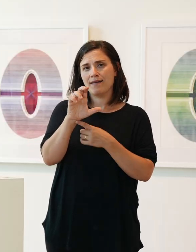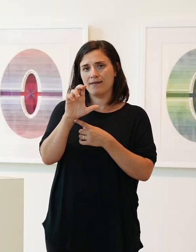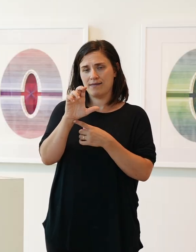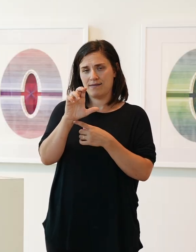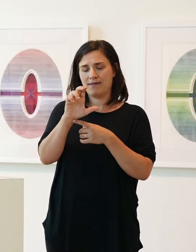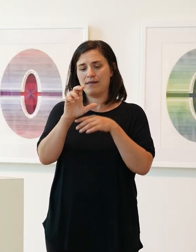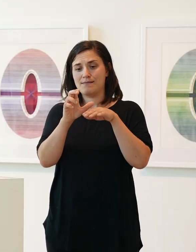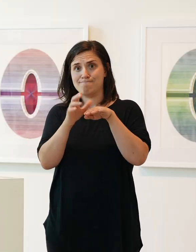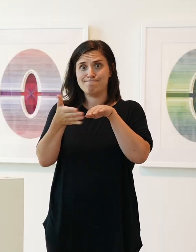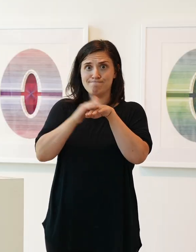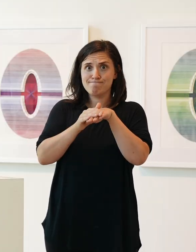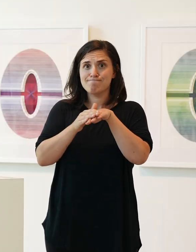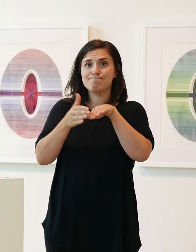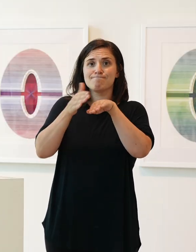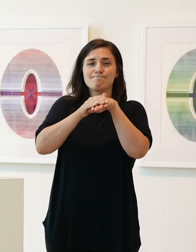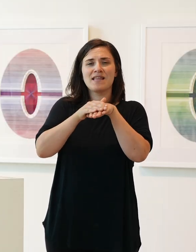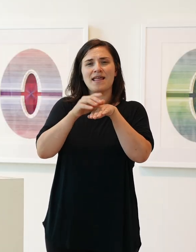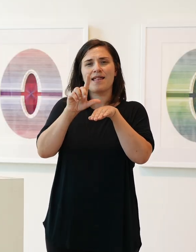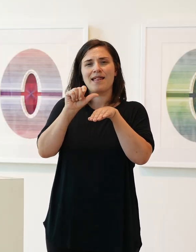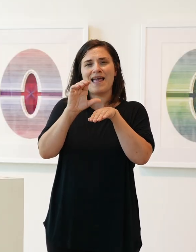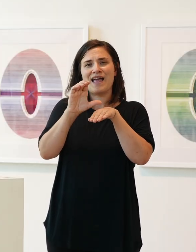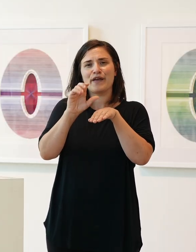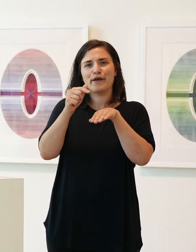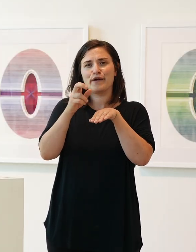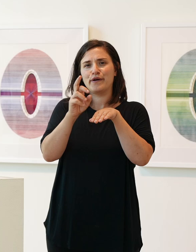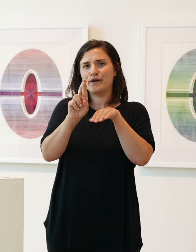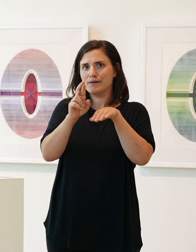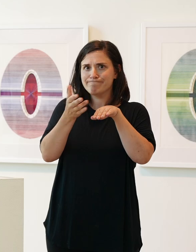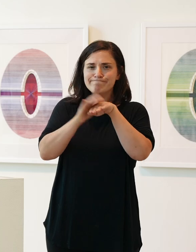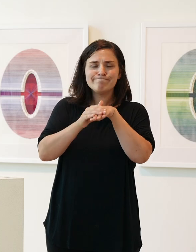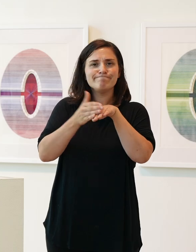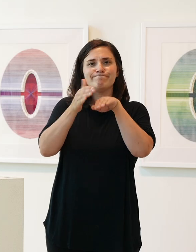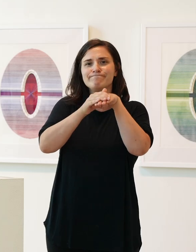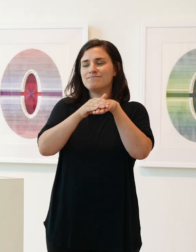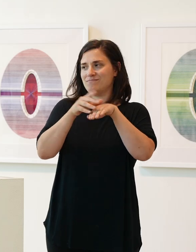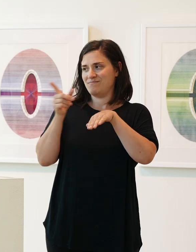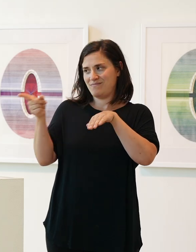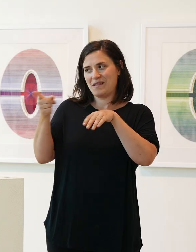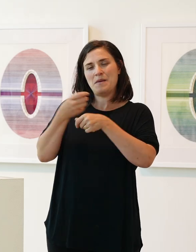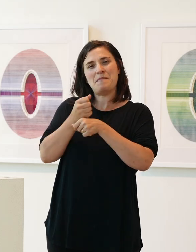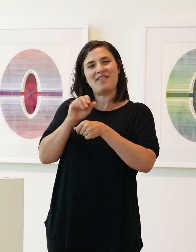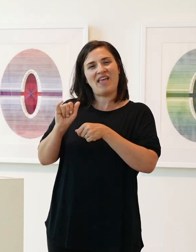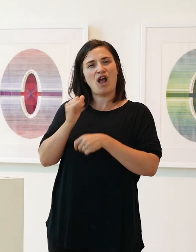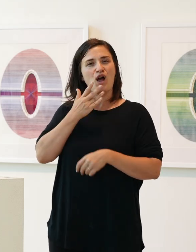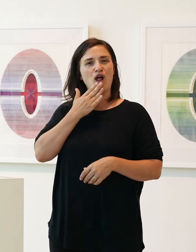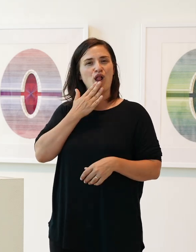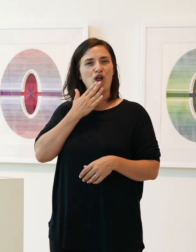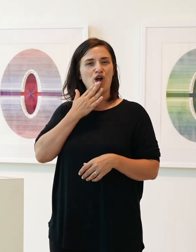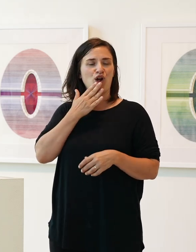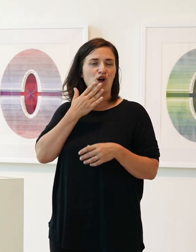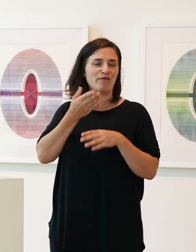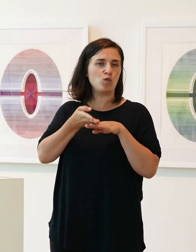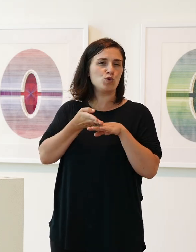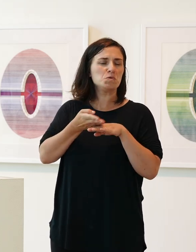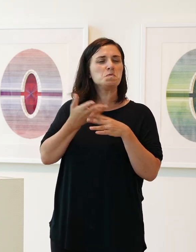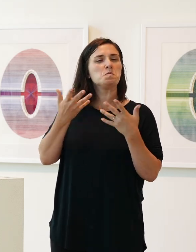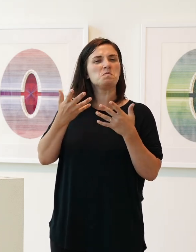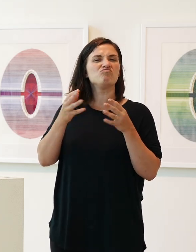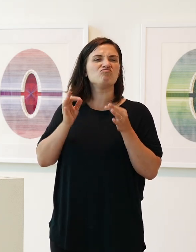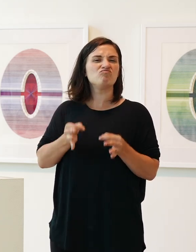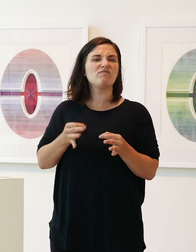like a cello or a bass fiddle, that wood and that color. So,